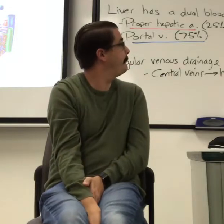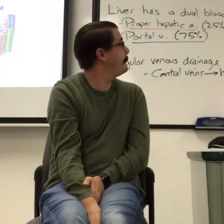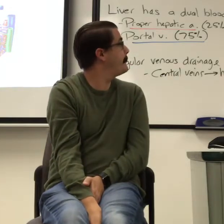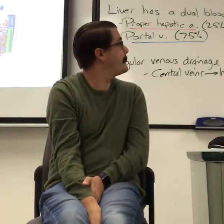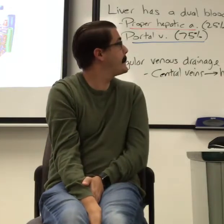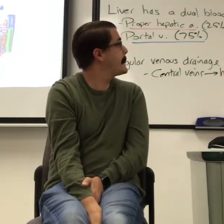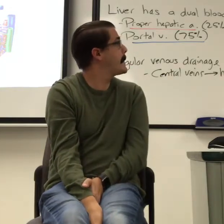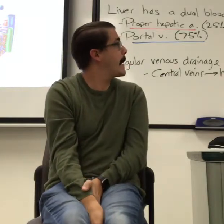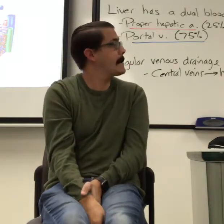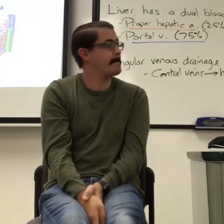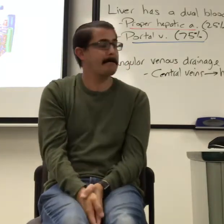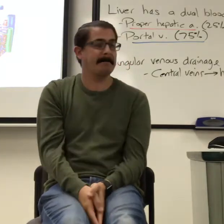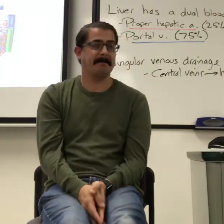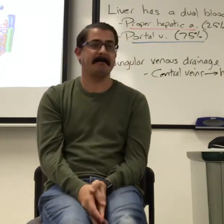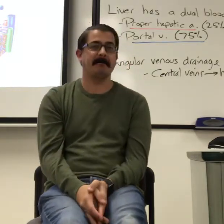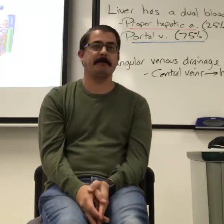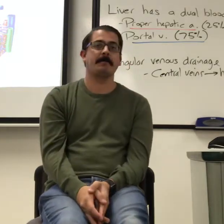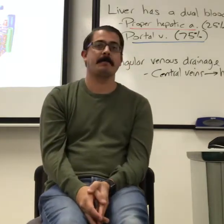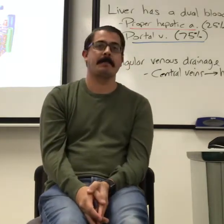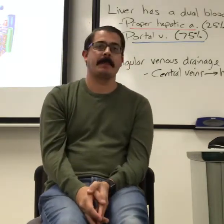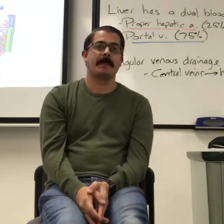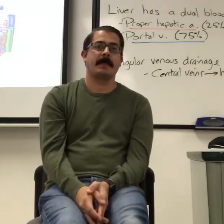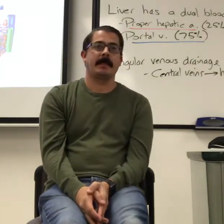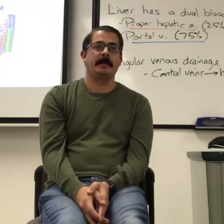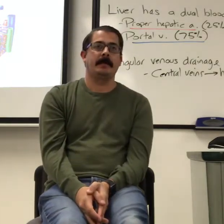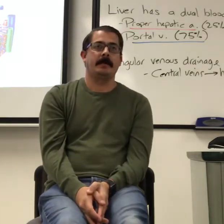central vein. And then all these are